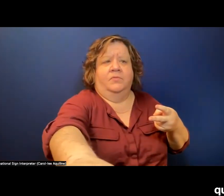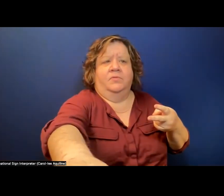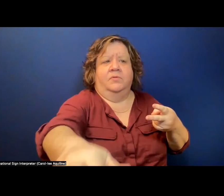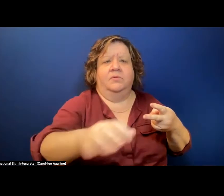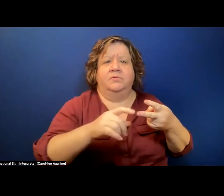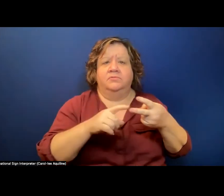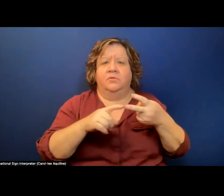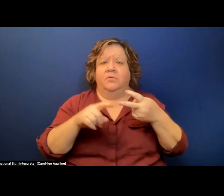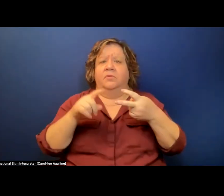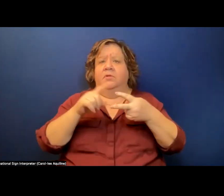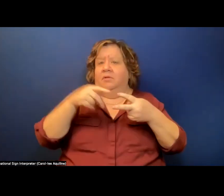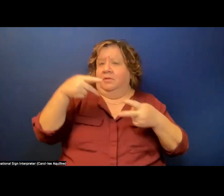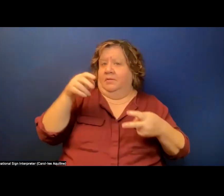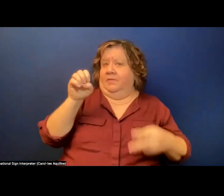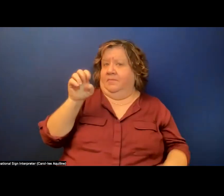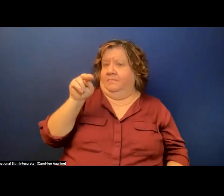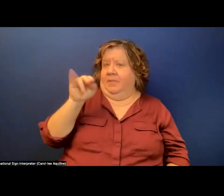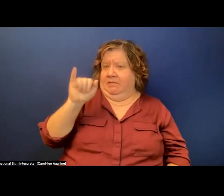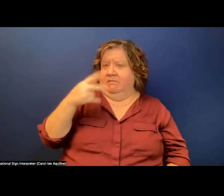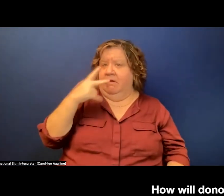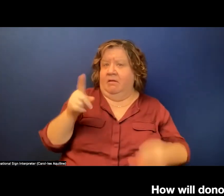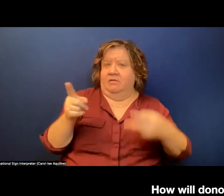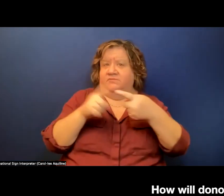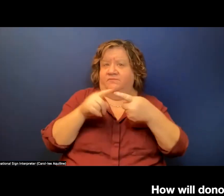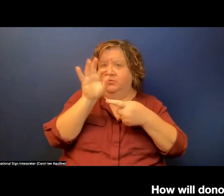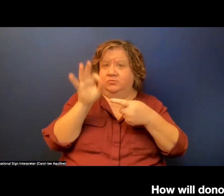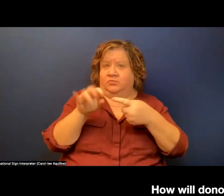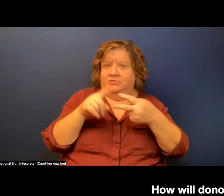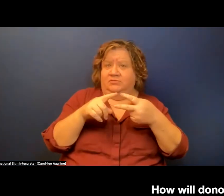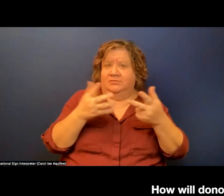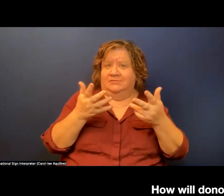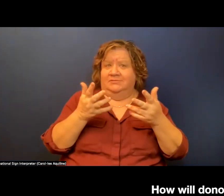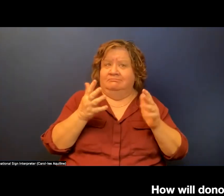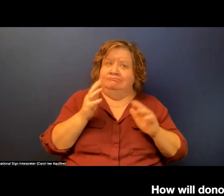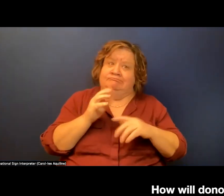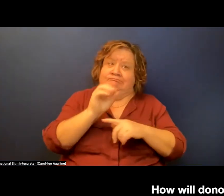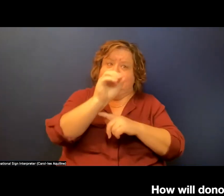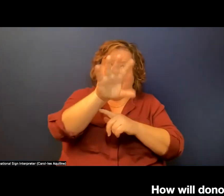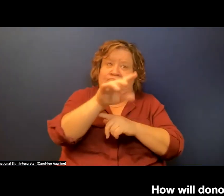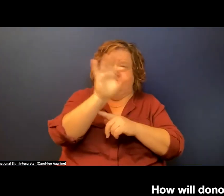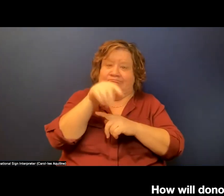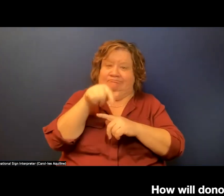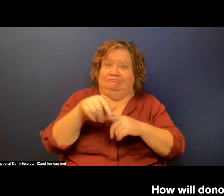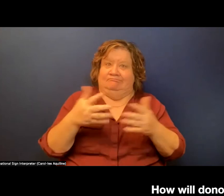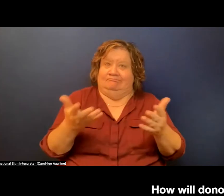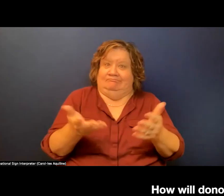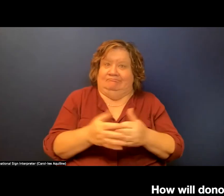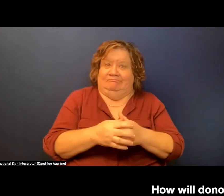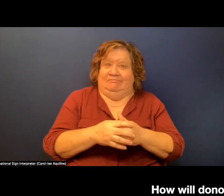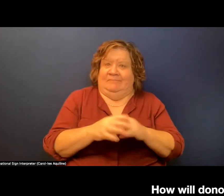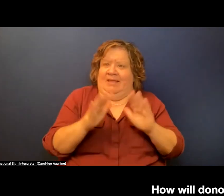speak first. So the question for donors is, how will donors like FCDO